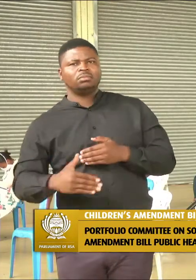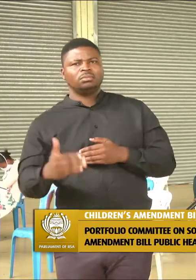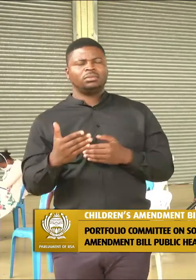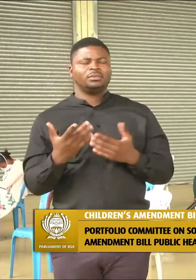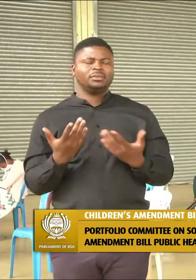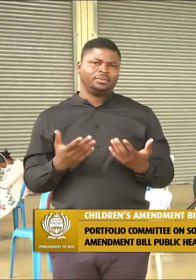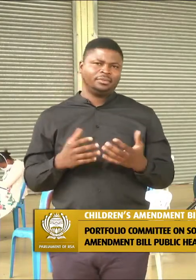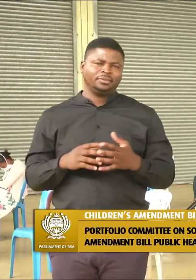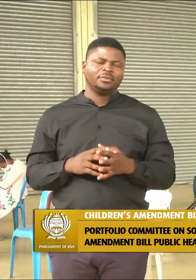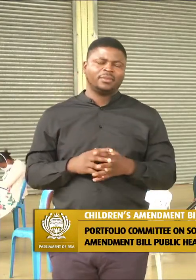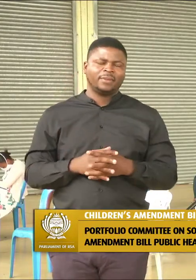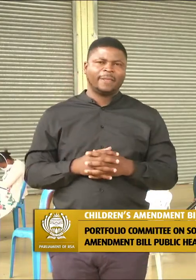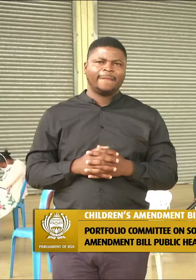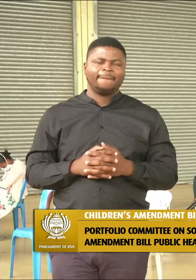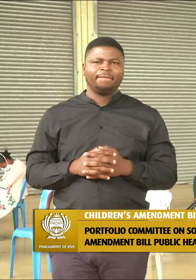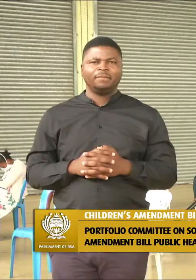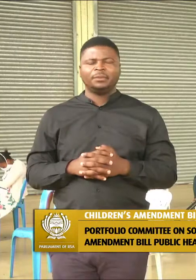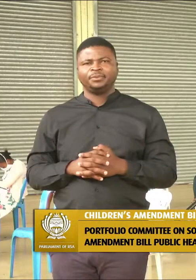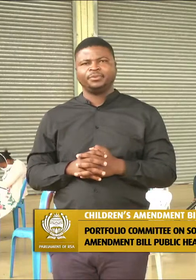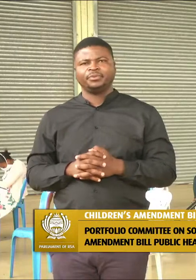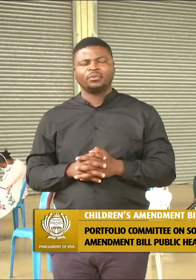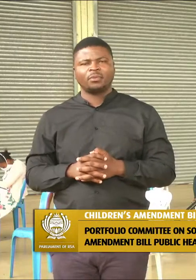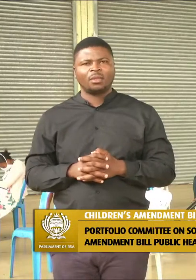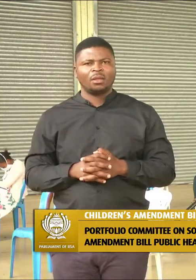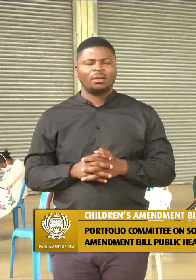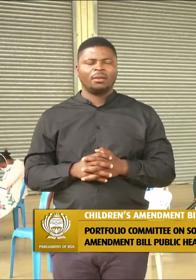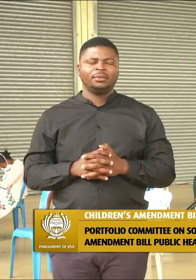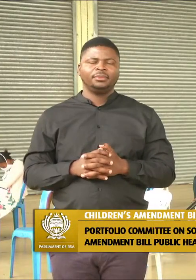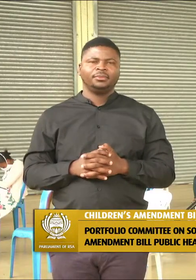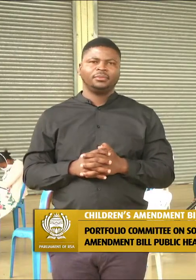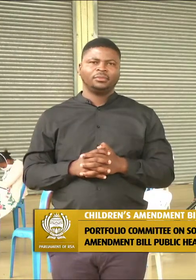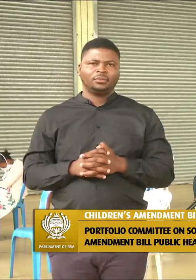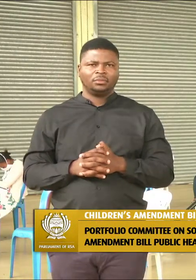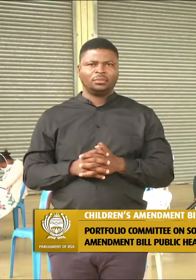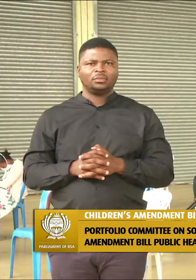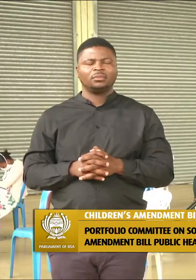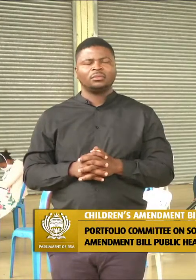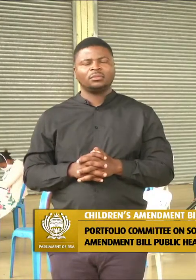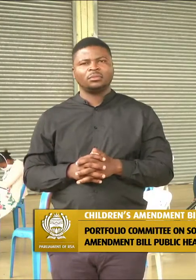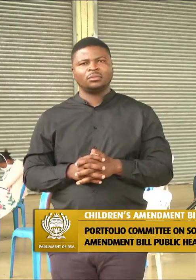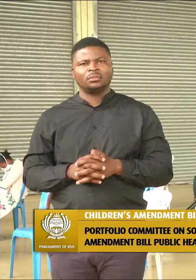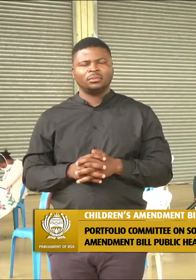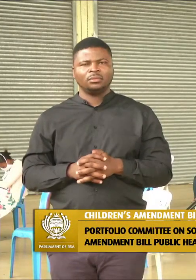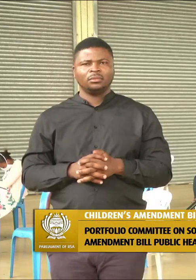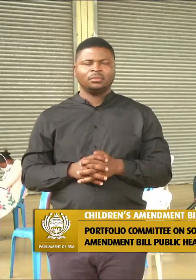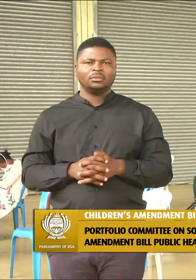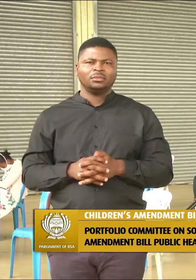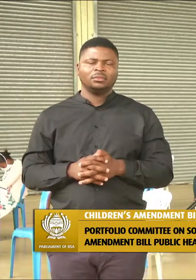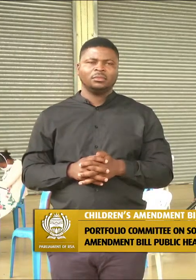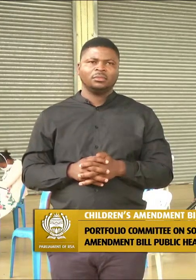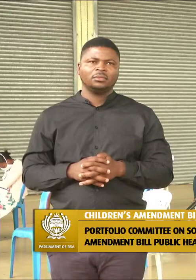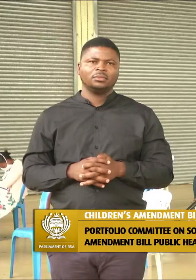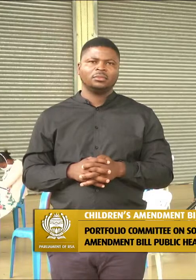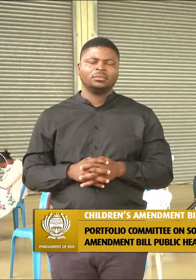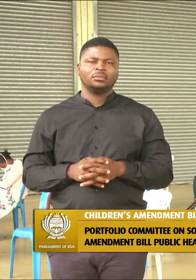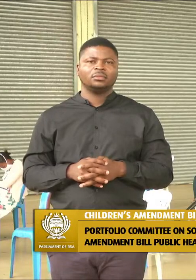bomndeni ubaba lifike limlahle icala bese ke uyoyigcina lapho ke ingane yakhe ngalolo suku.